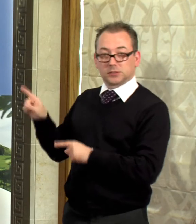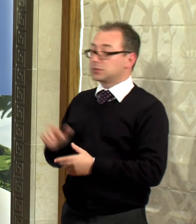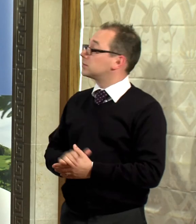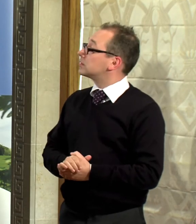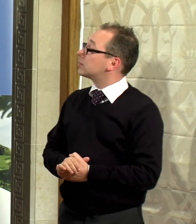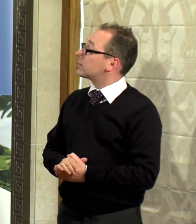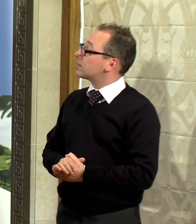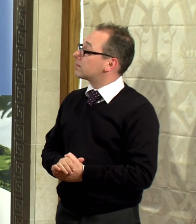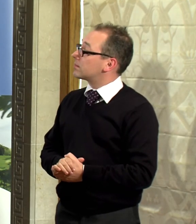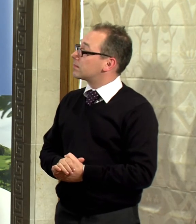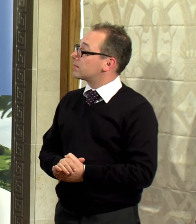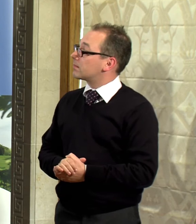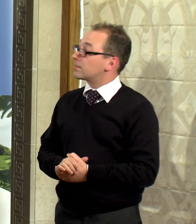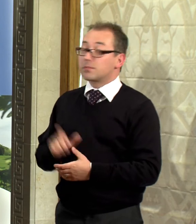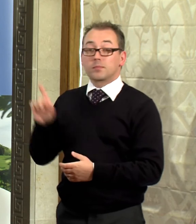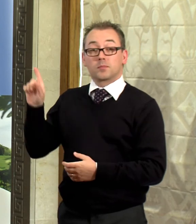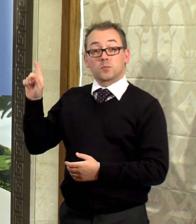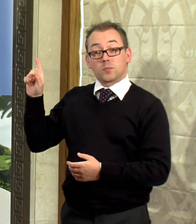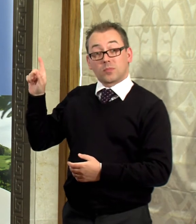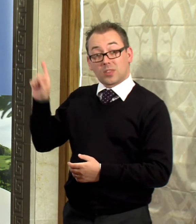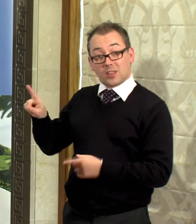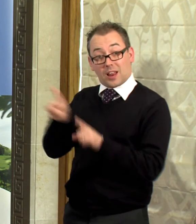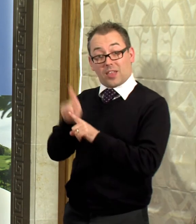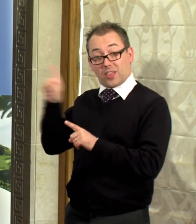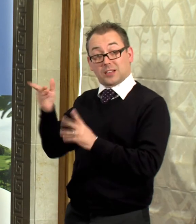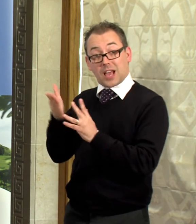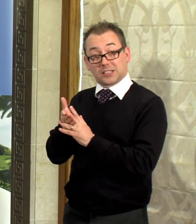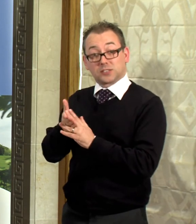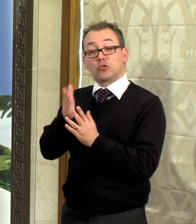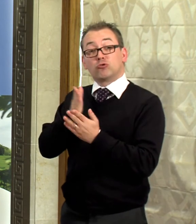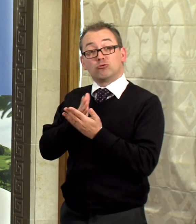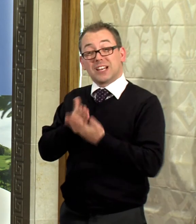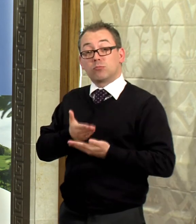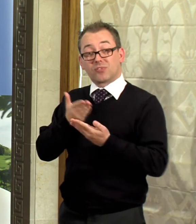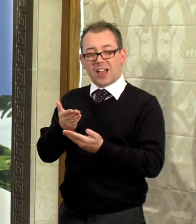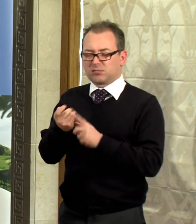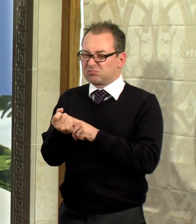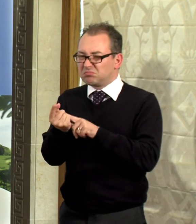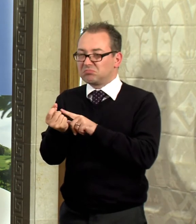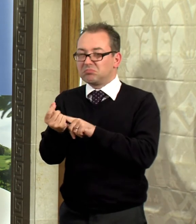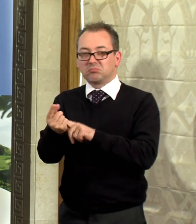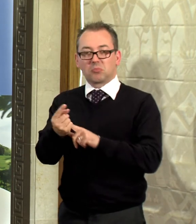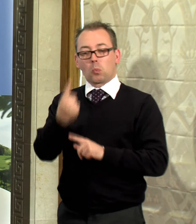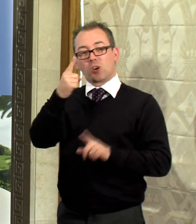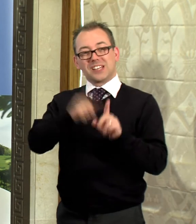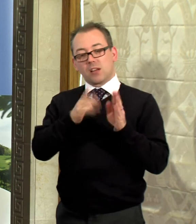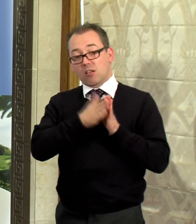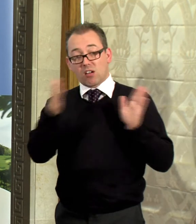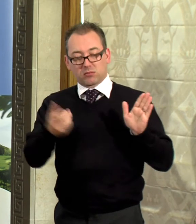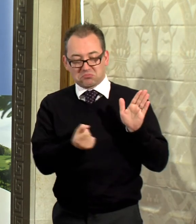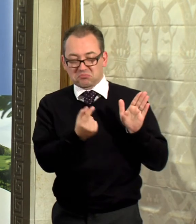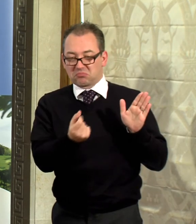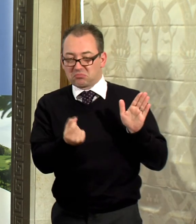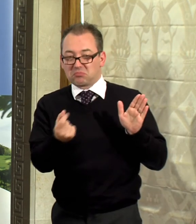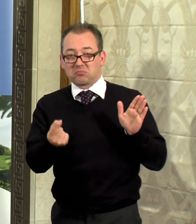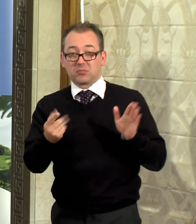These facilities are only provided at limited numbers of events per year, which of course